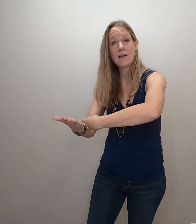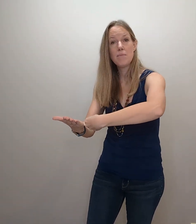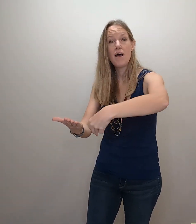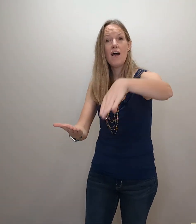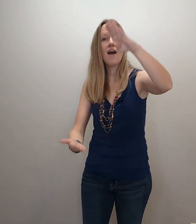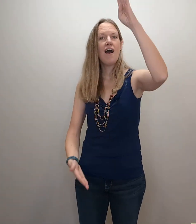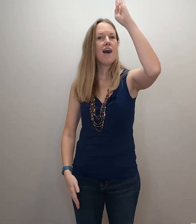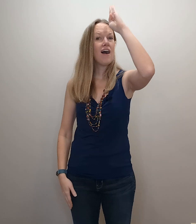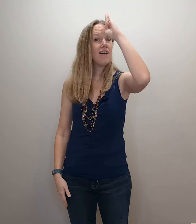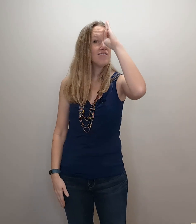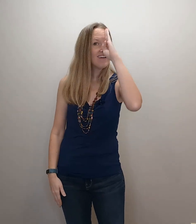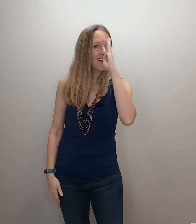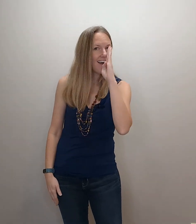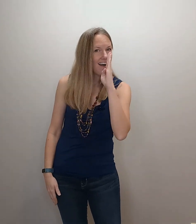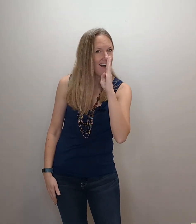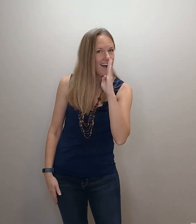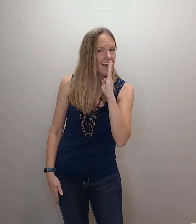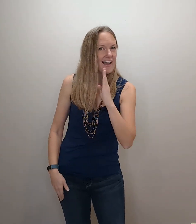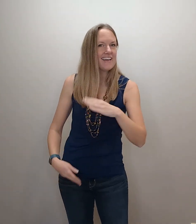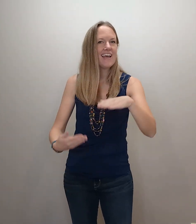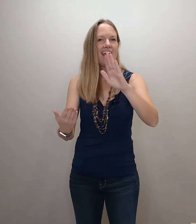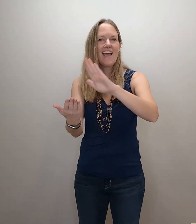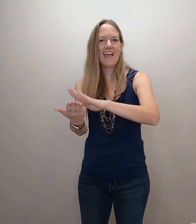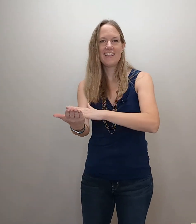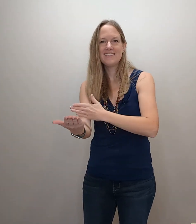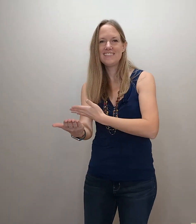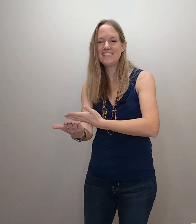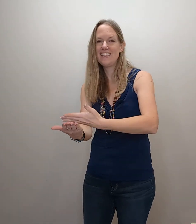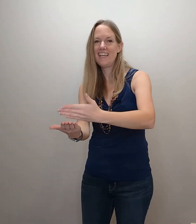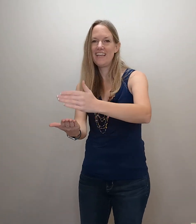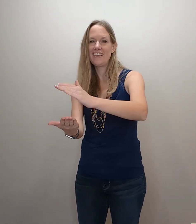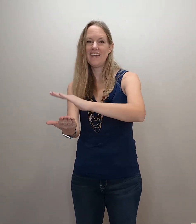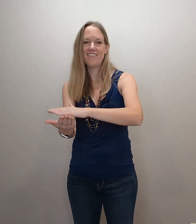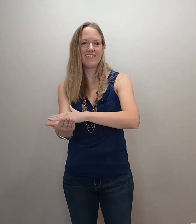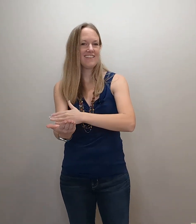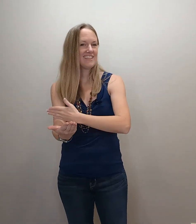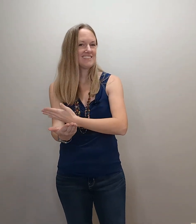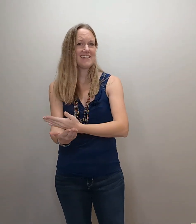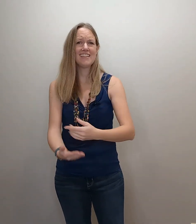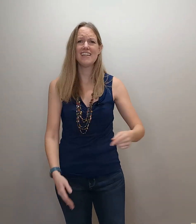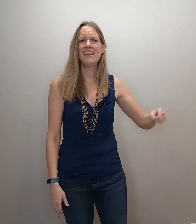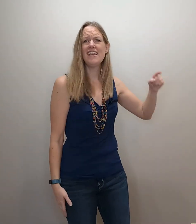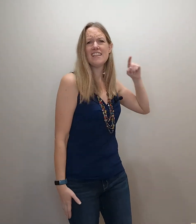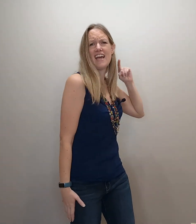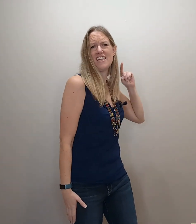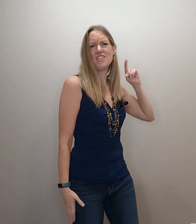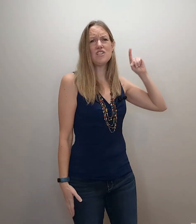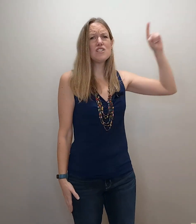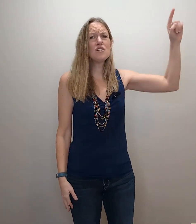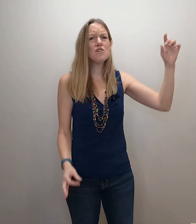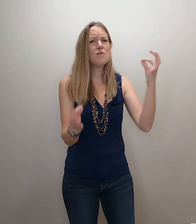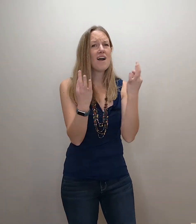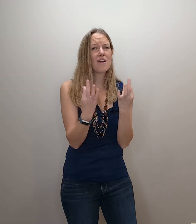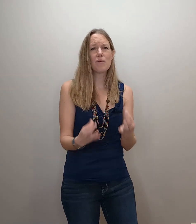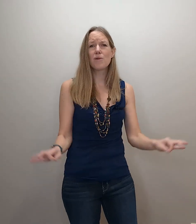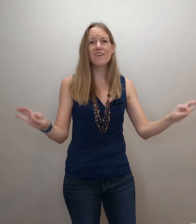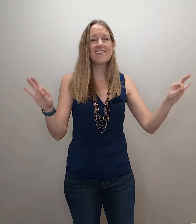Lamb of God and sing. And what do they sing? That you are